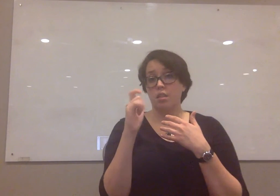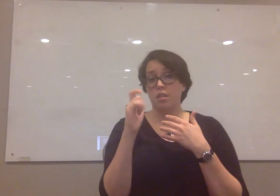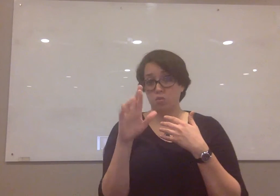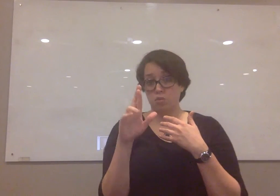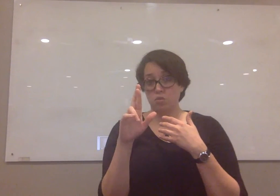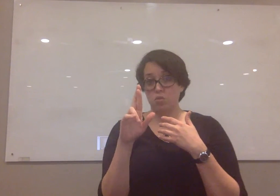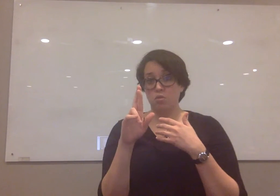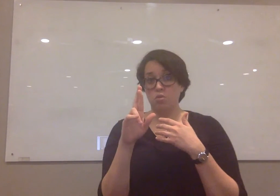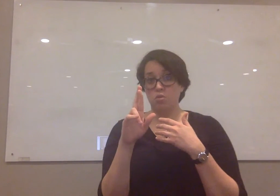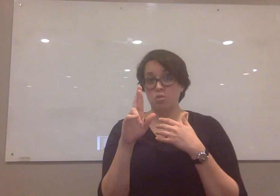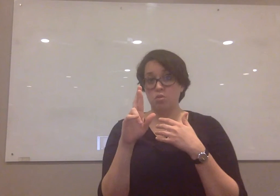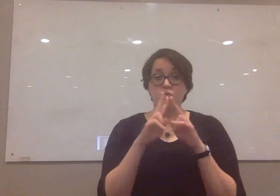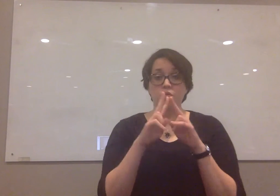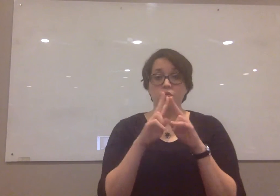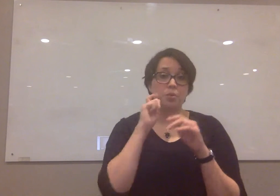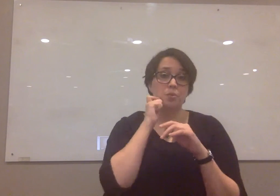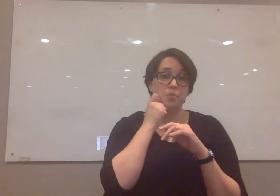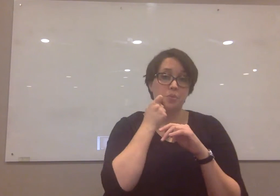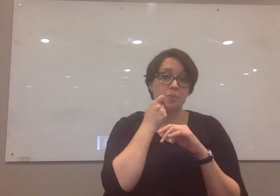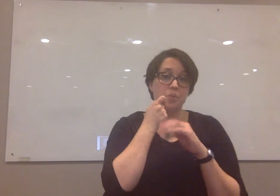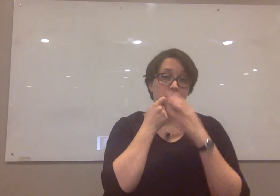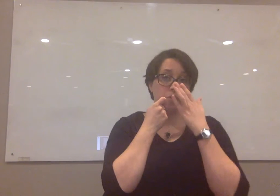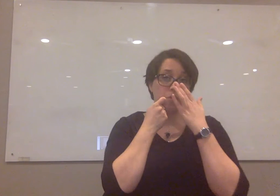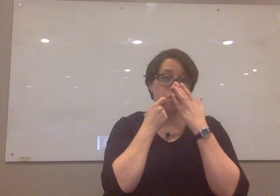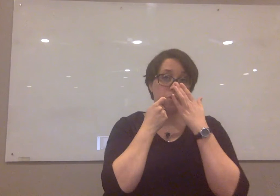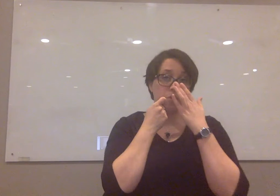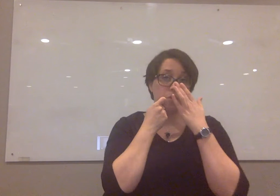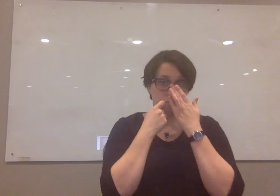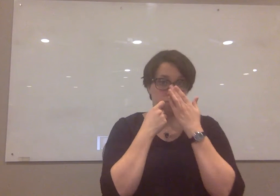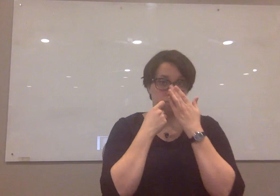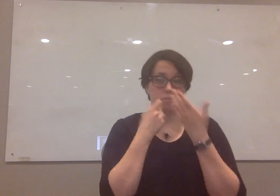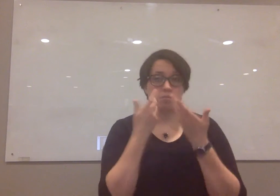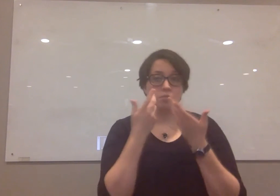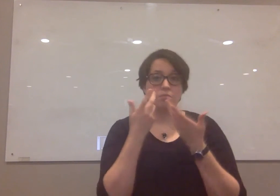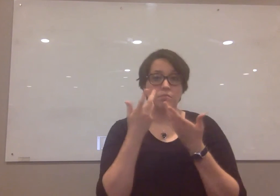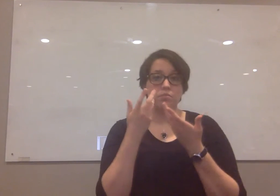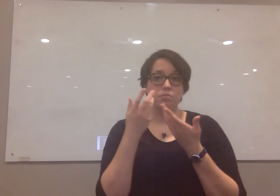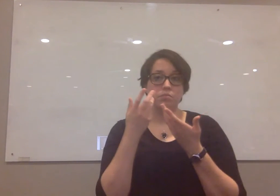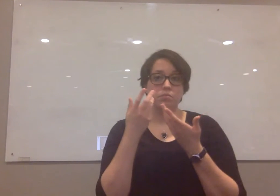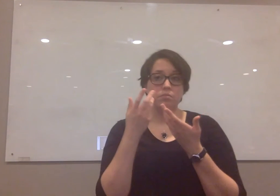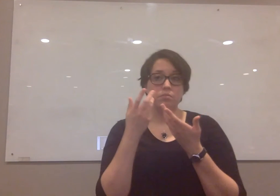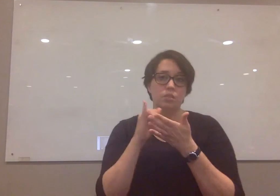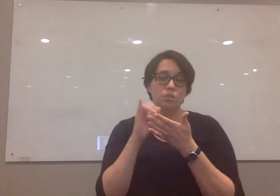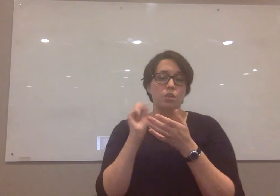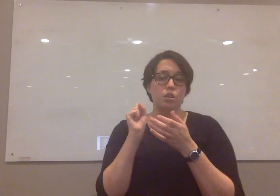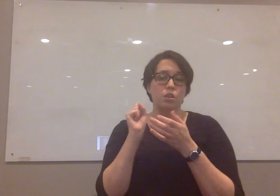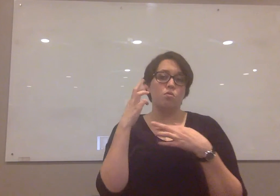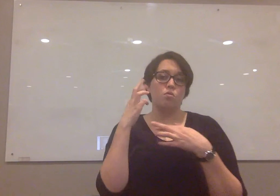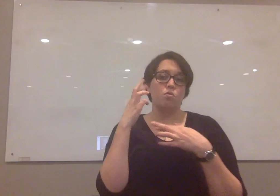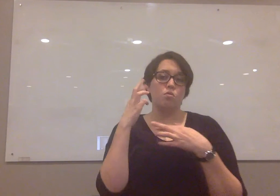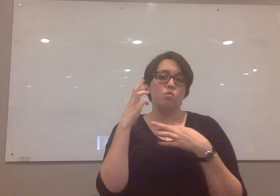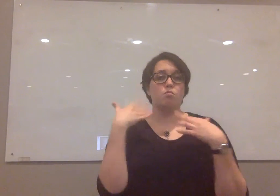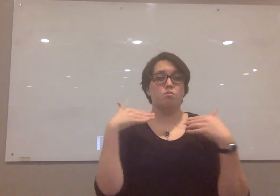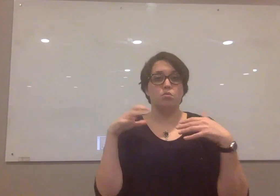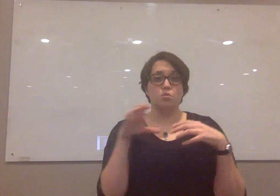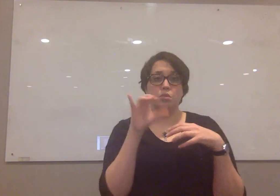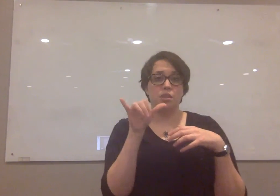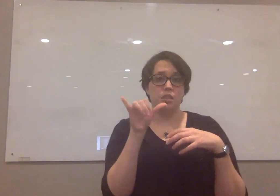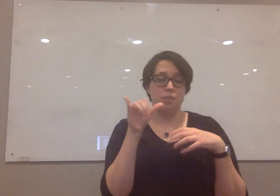cool, and it's a very intuitive way. Like, yeah, that's what I've been doing this whole time. I would also say that the with is an alternative